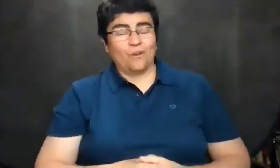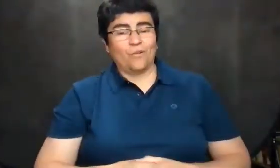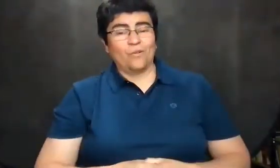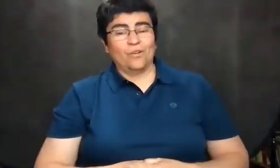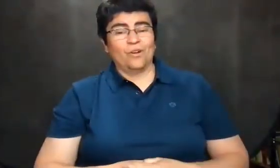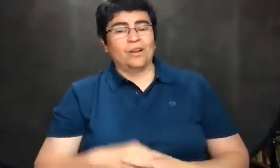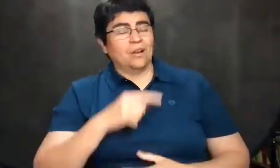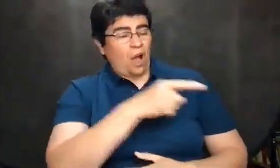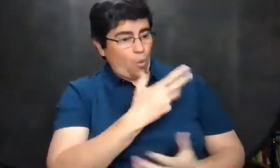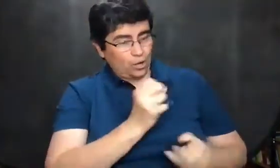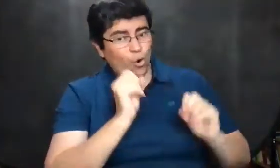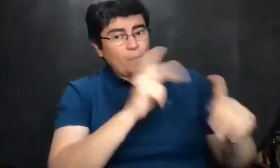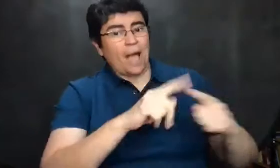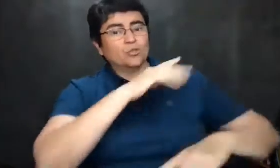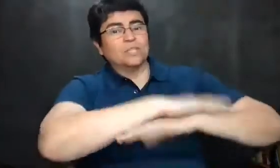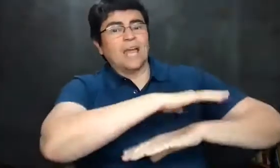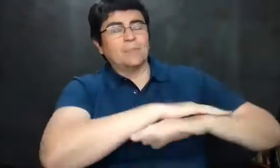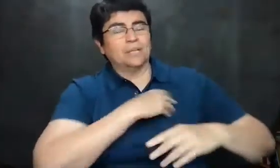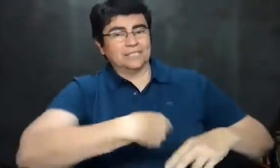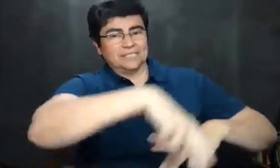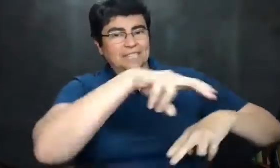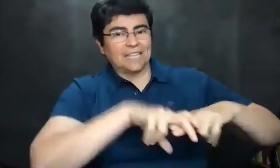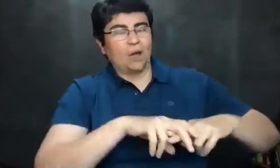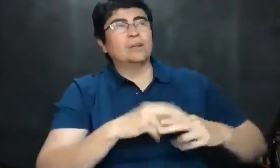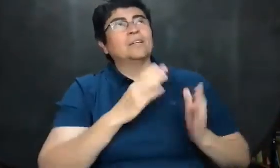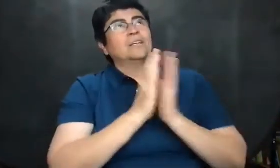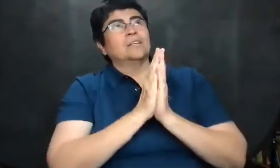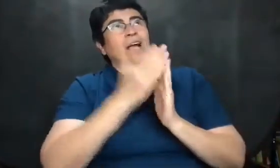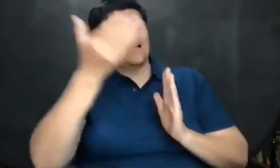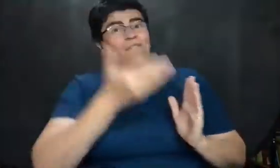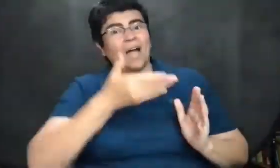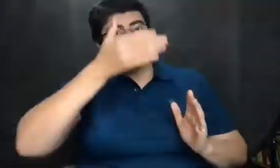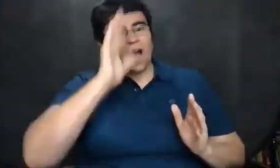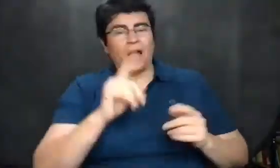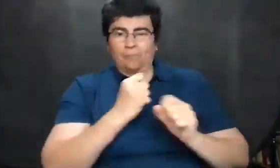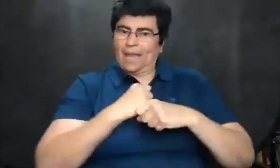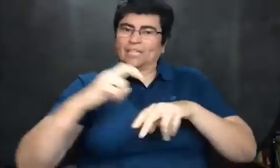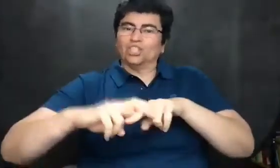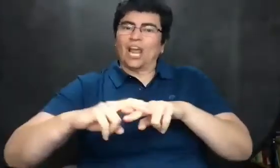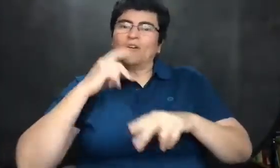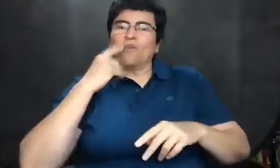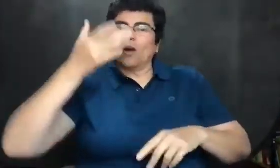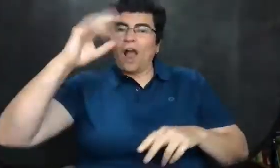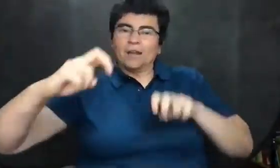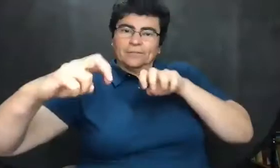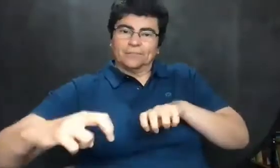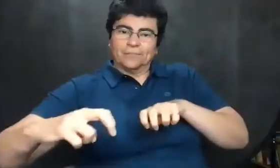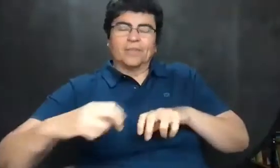want you to go back to the table. I want you to sit down. I want you to invite God in, make a chair for God. She said, and then I want you to start writing all over